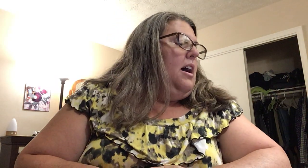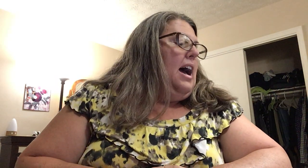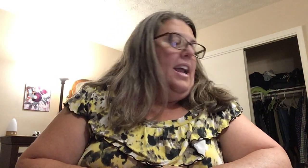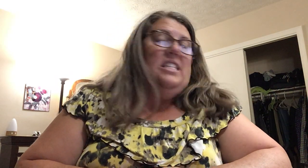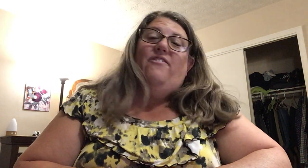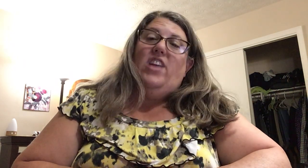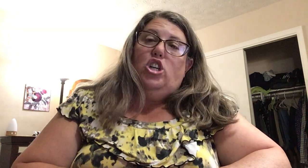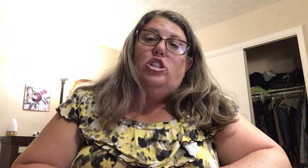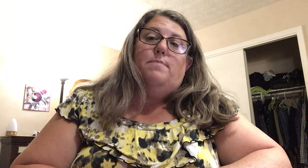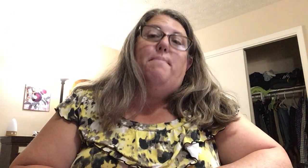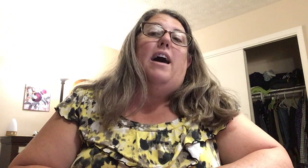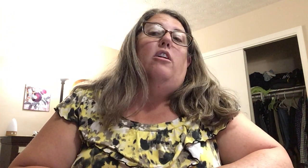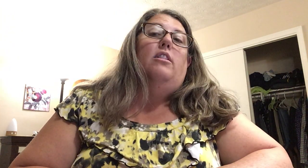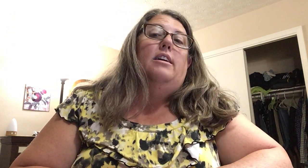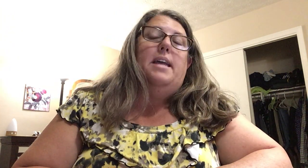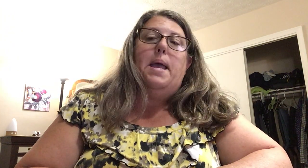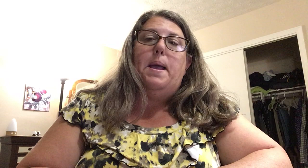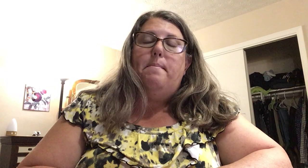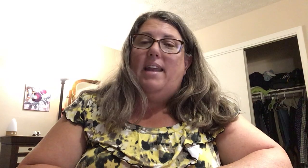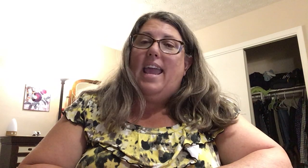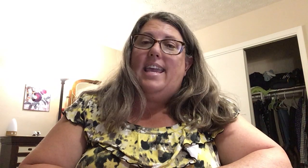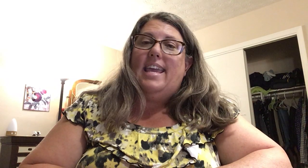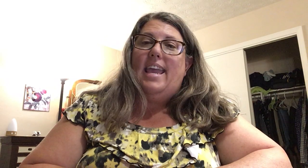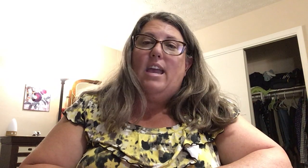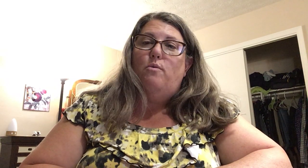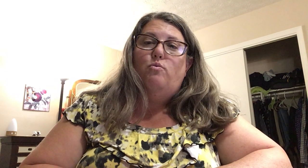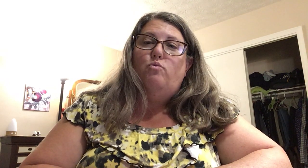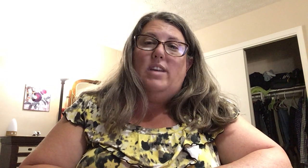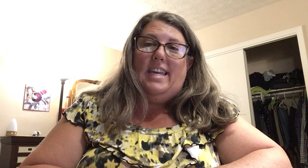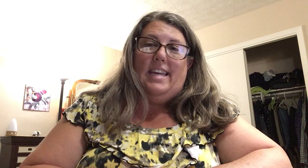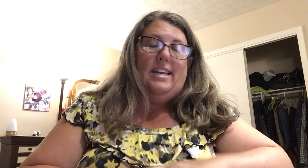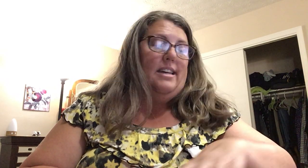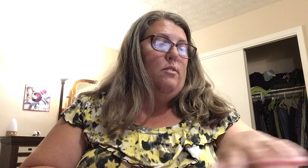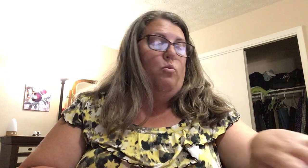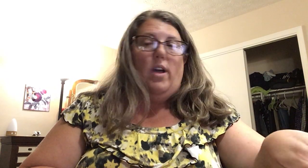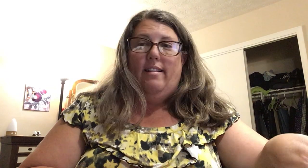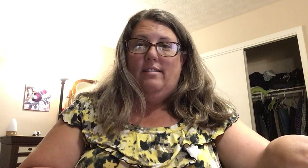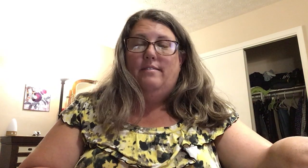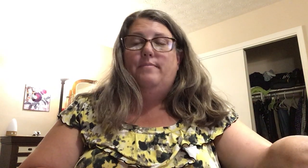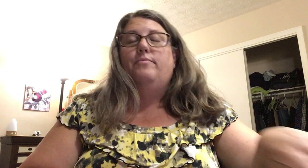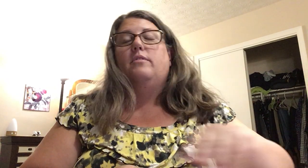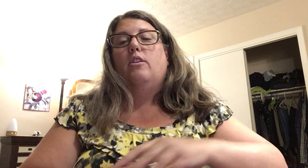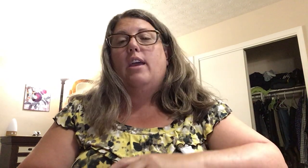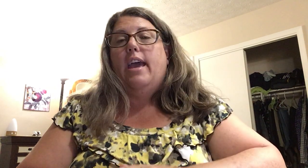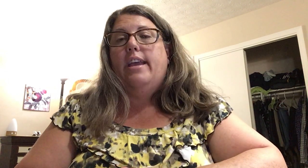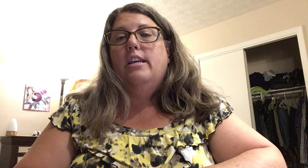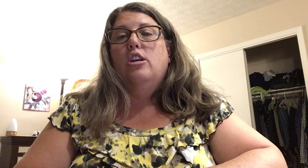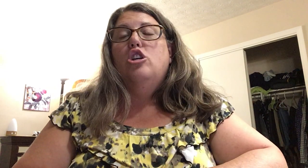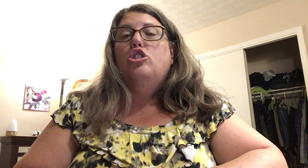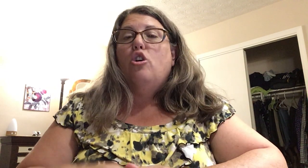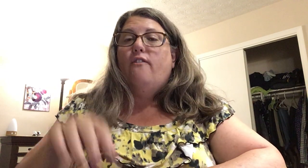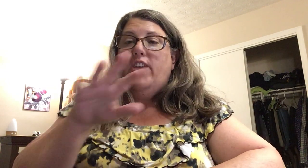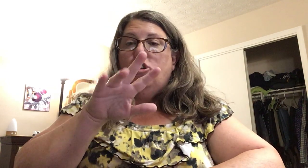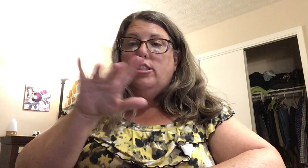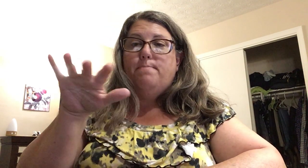I can fingerspell, but I can't read well. Okay? So